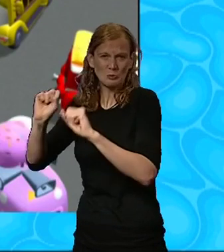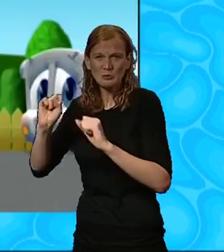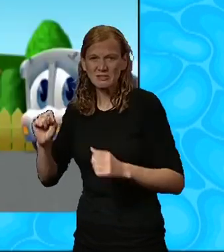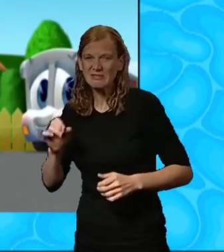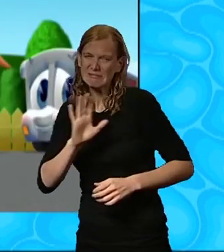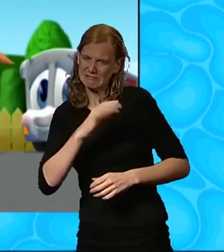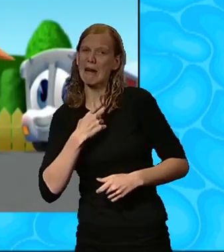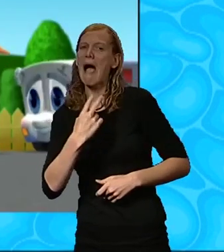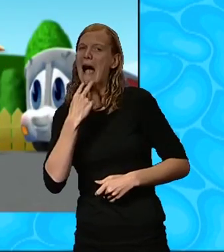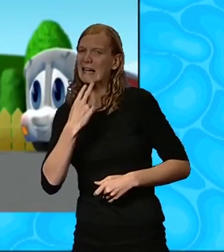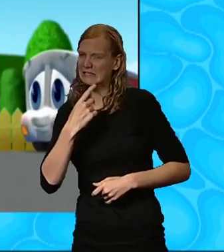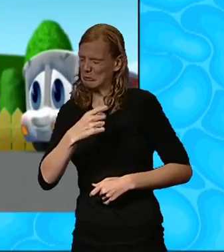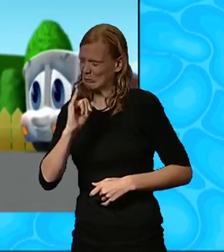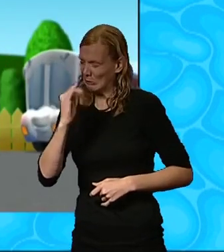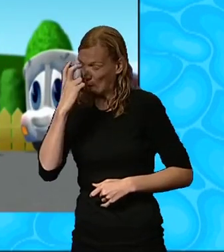funny.